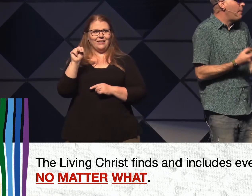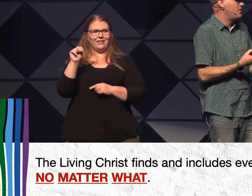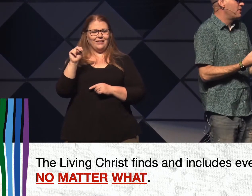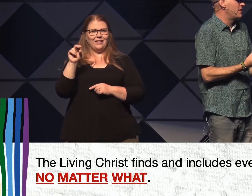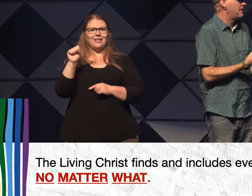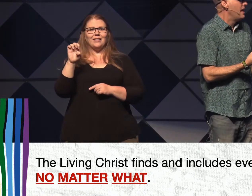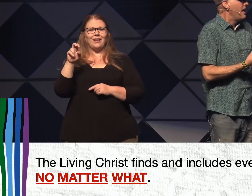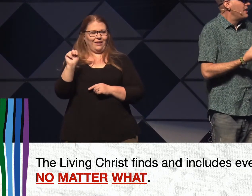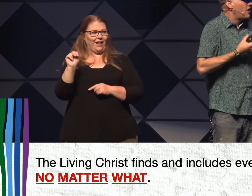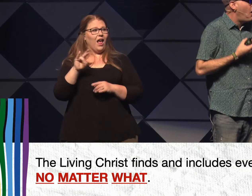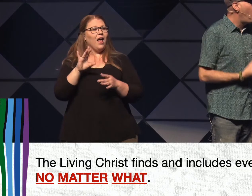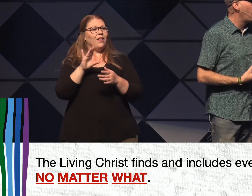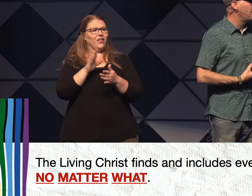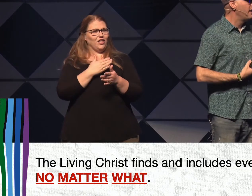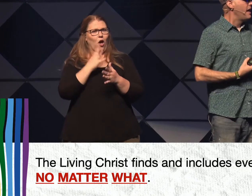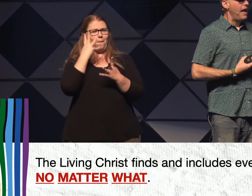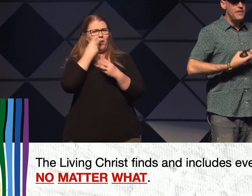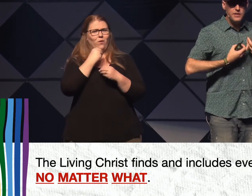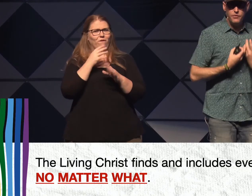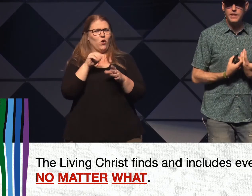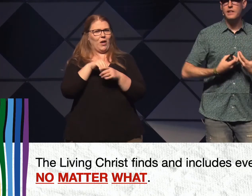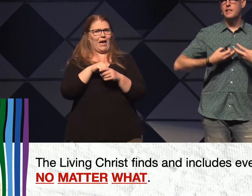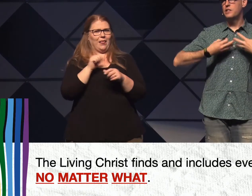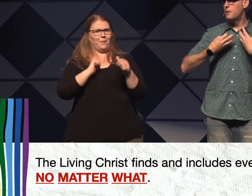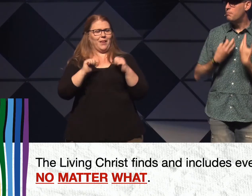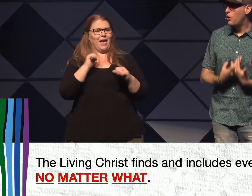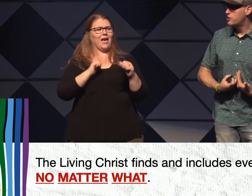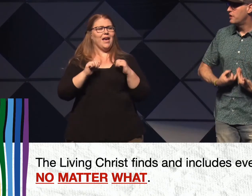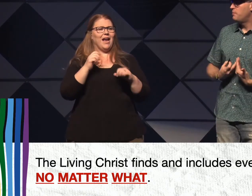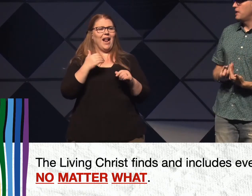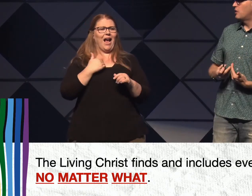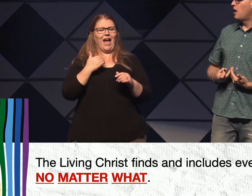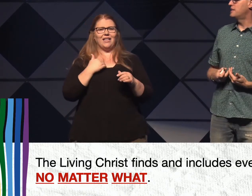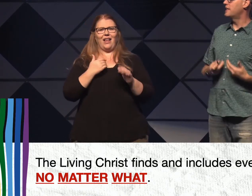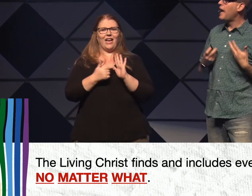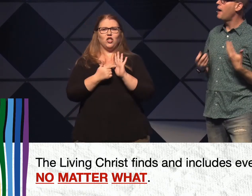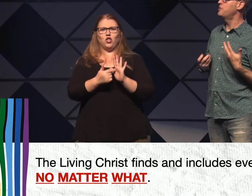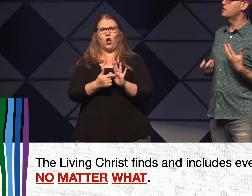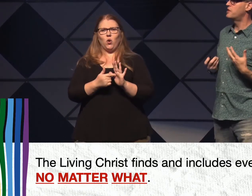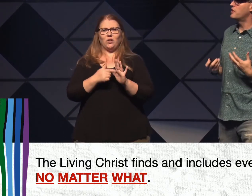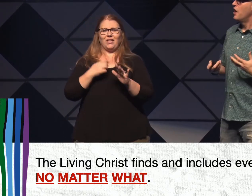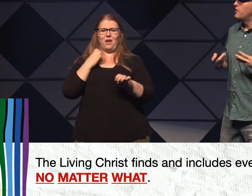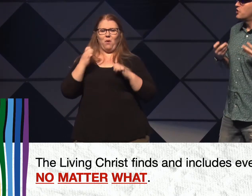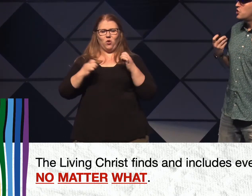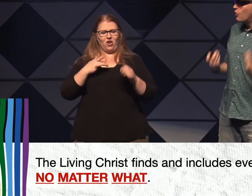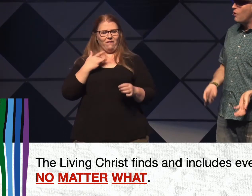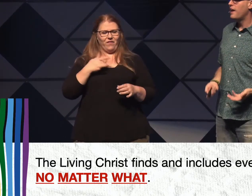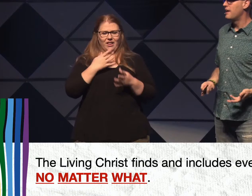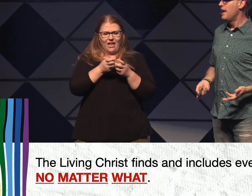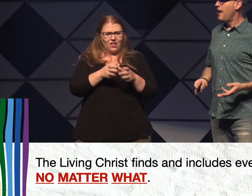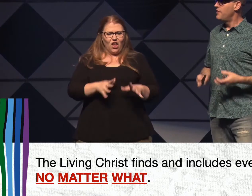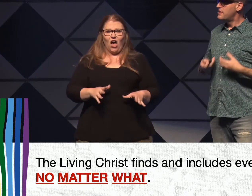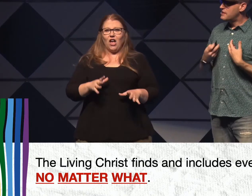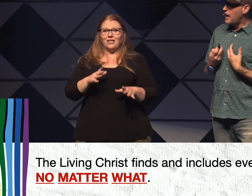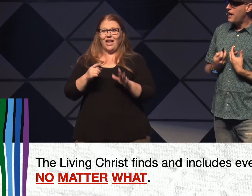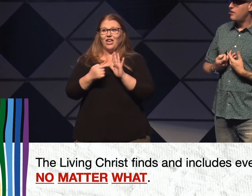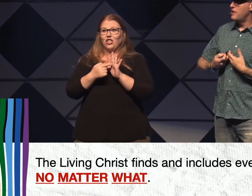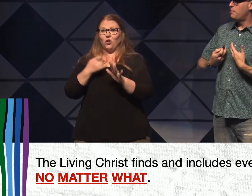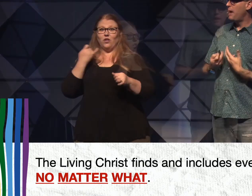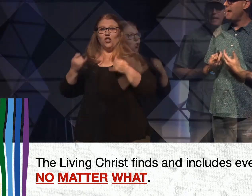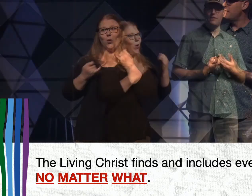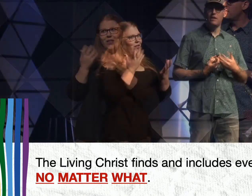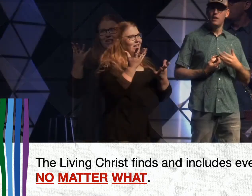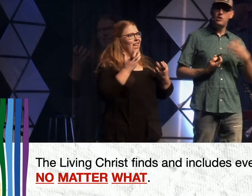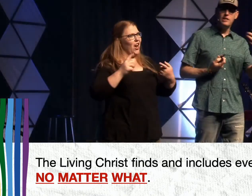song captures this heart and this feeling and this emotion of being lost. It captures the joy and the desire